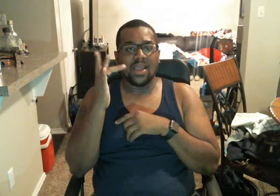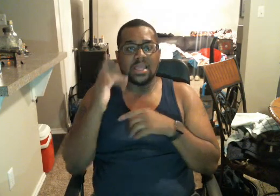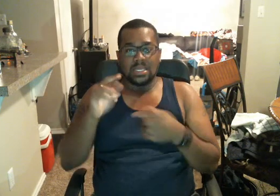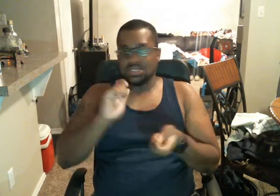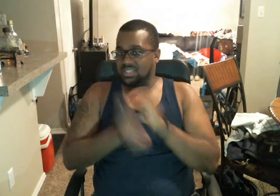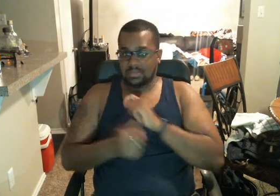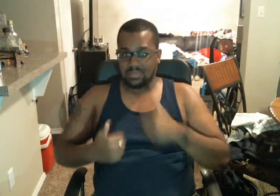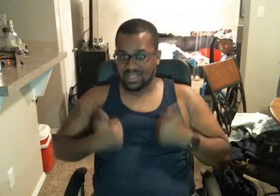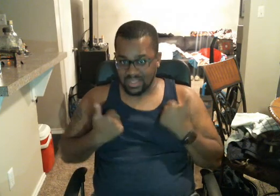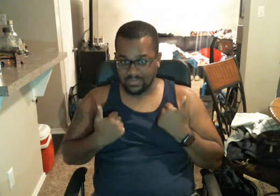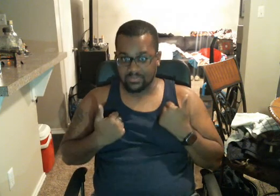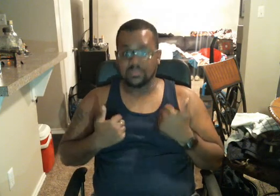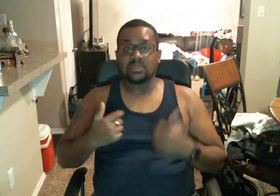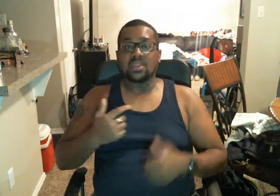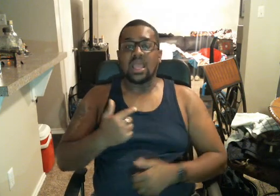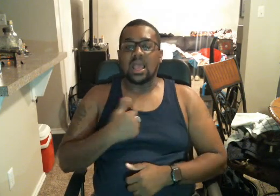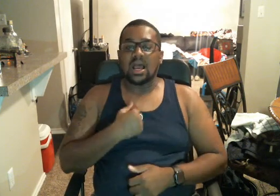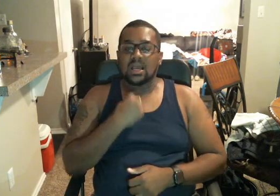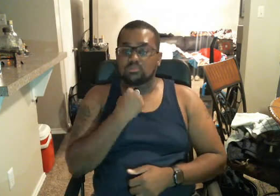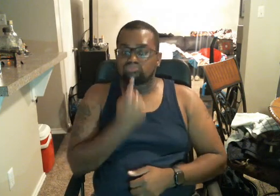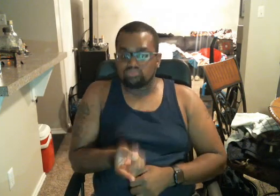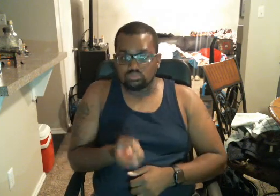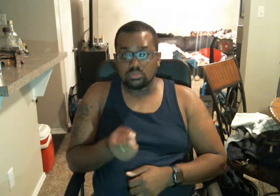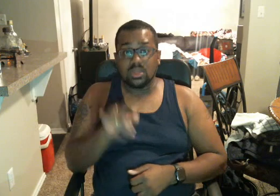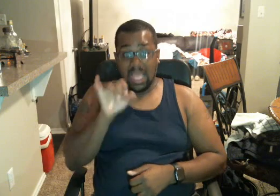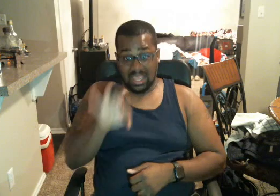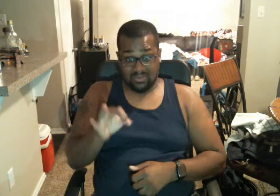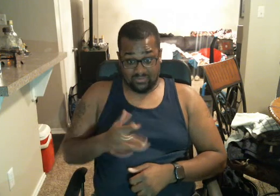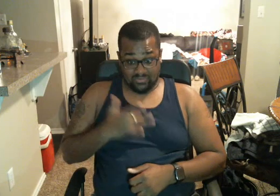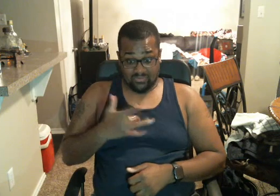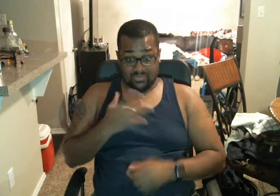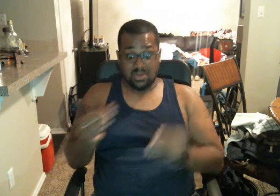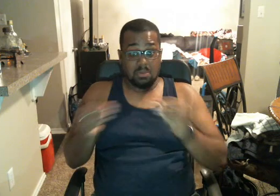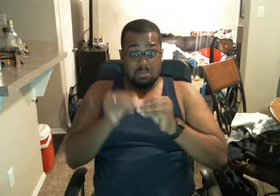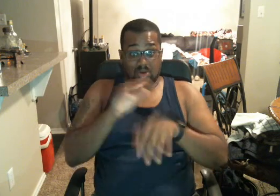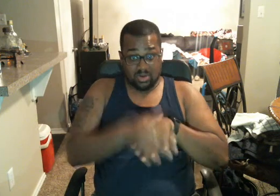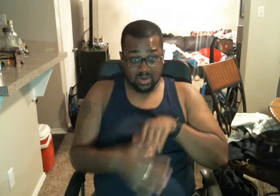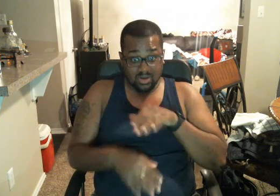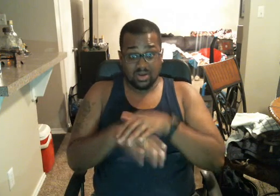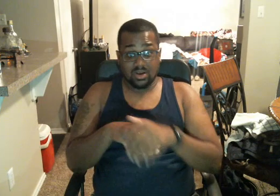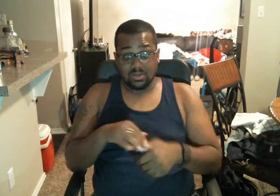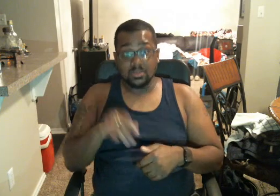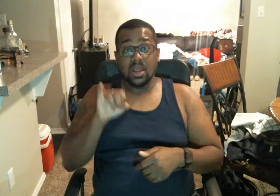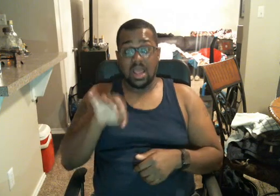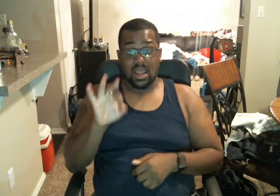I said to him, well, if it make you more comfortable, when I ask you, I'll share with the fact that I too have struggled.